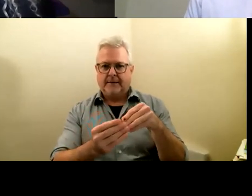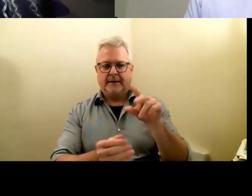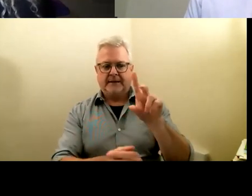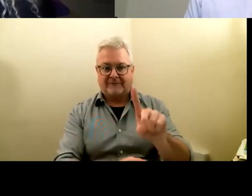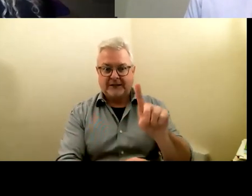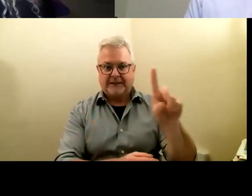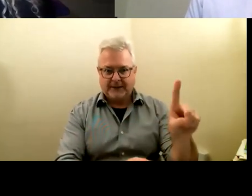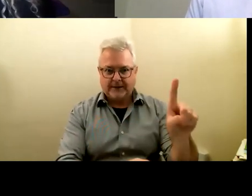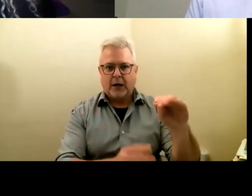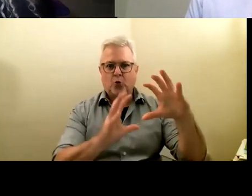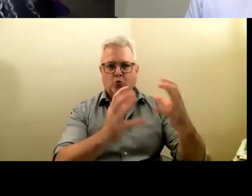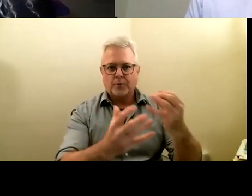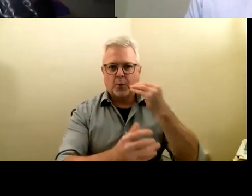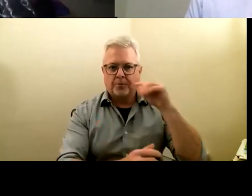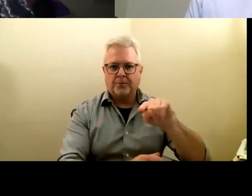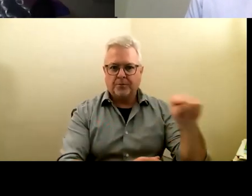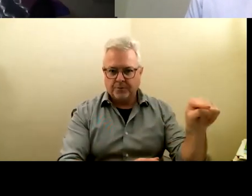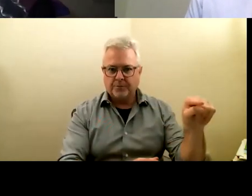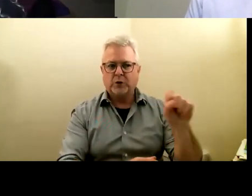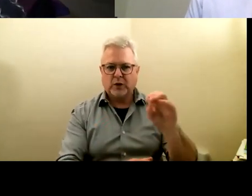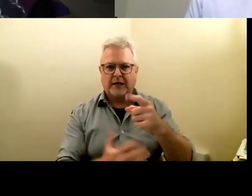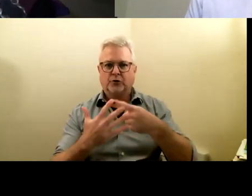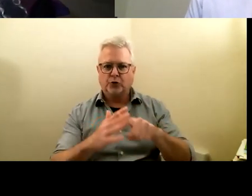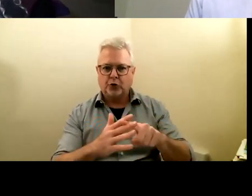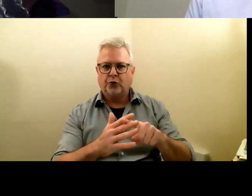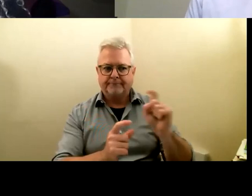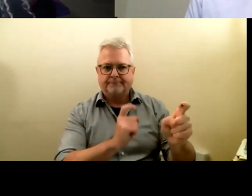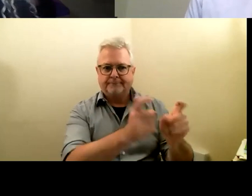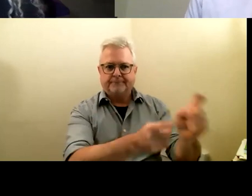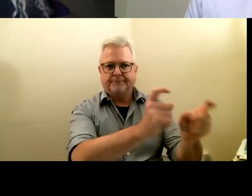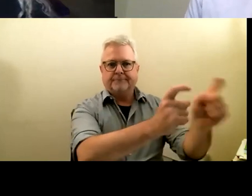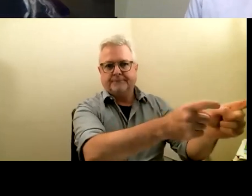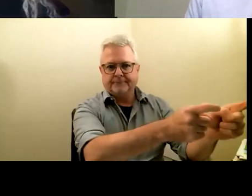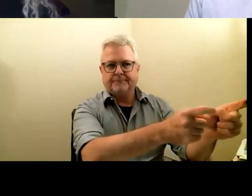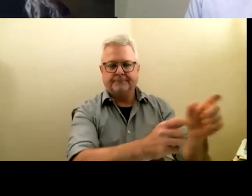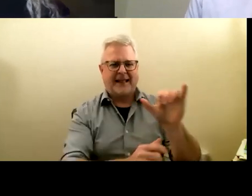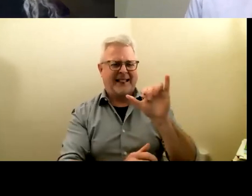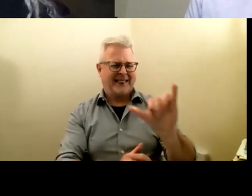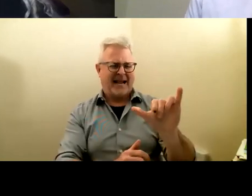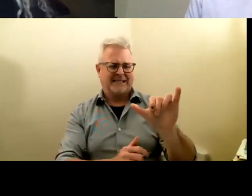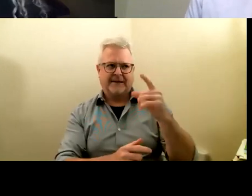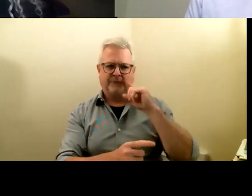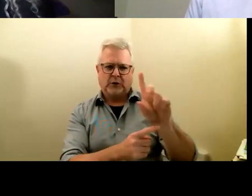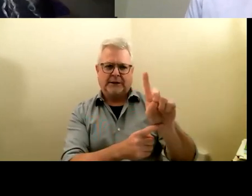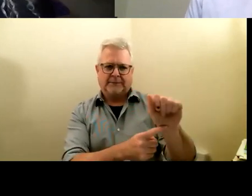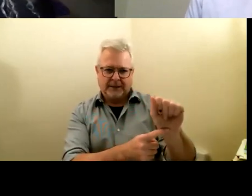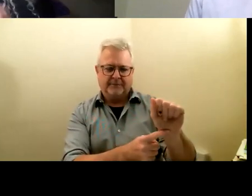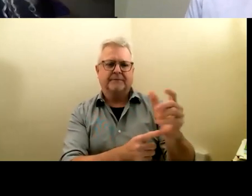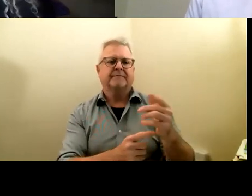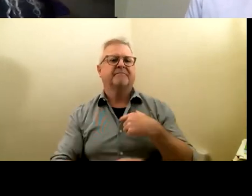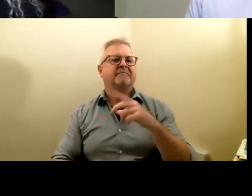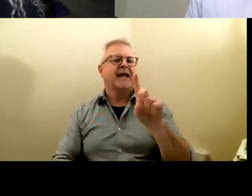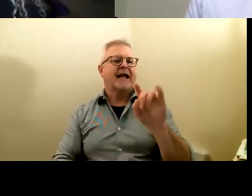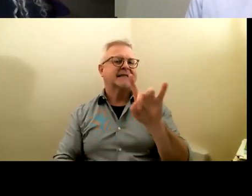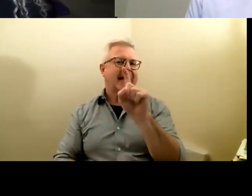is it's been revised, and developmentally delayed people in group homes will start to be given vaccinations.